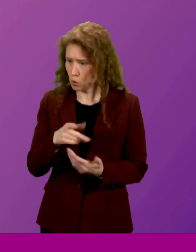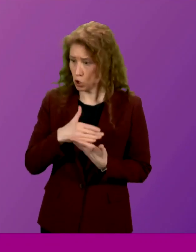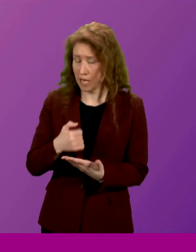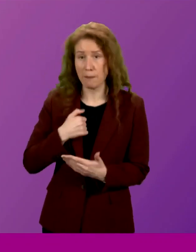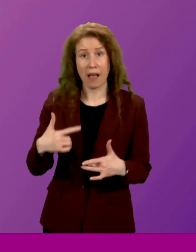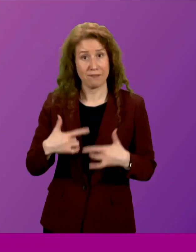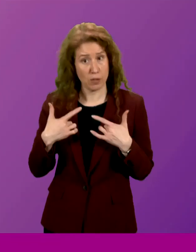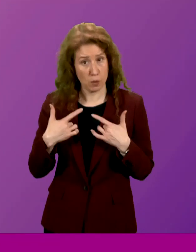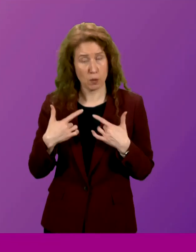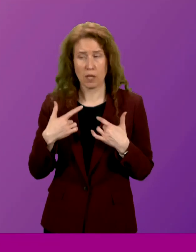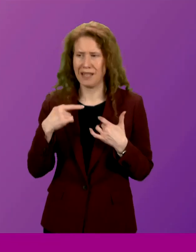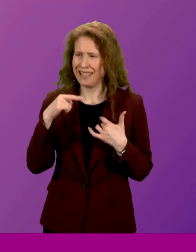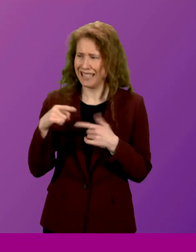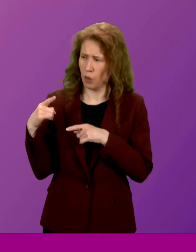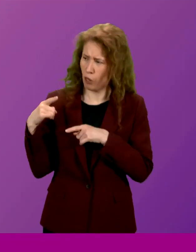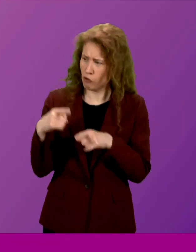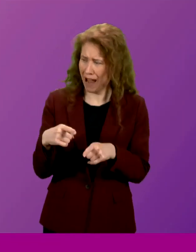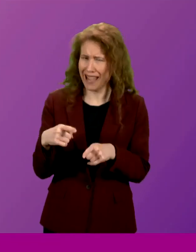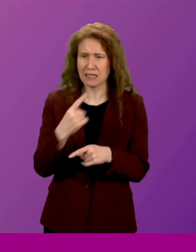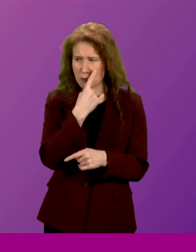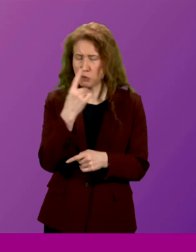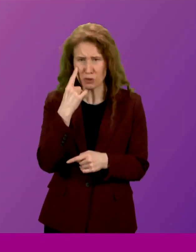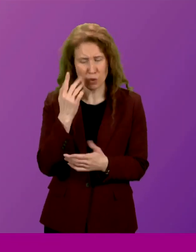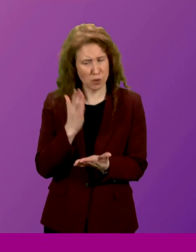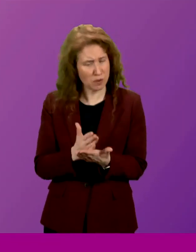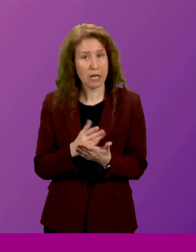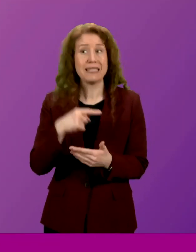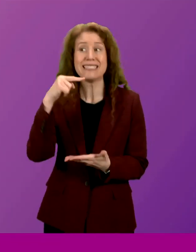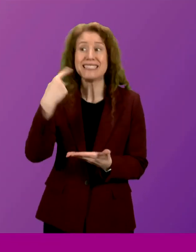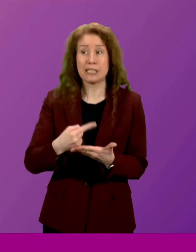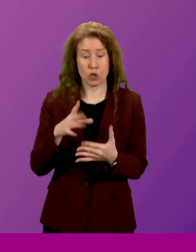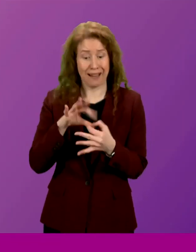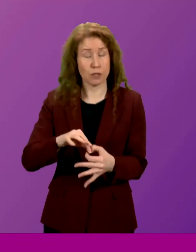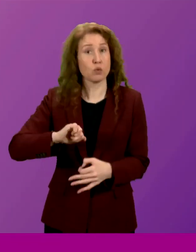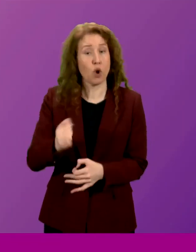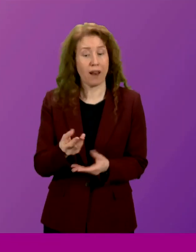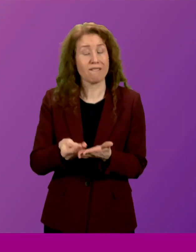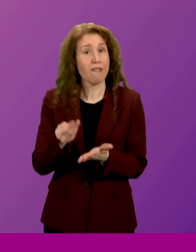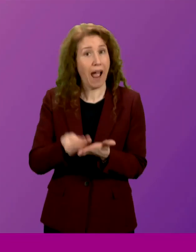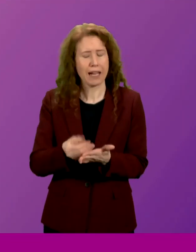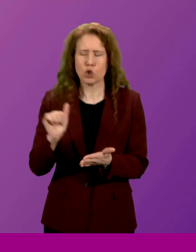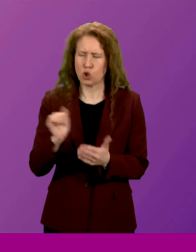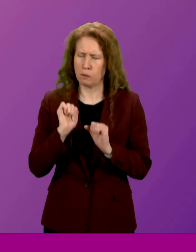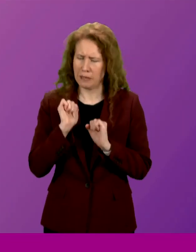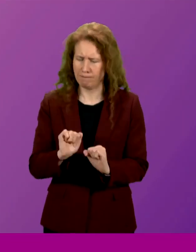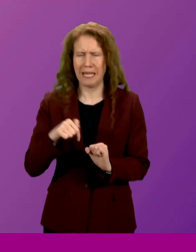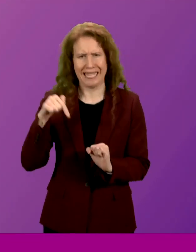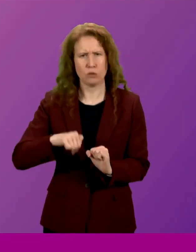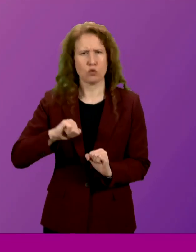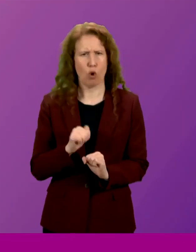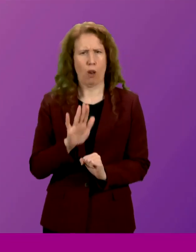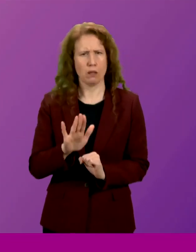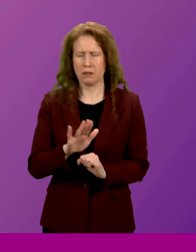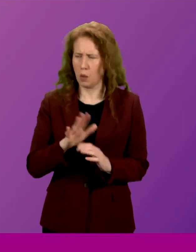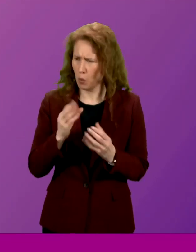view that this threat proves beyond doubt that decisions on Scotland's finances should be made here in